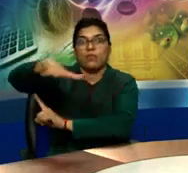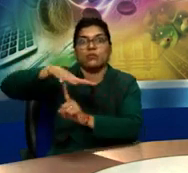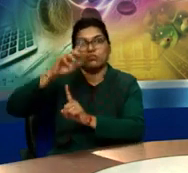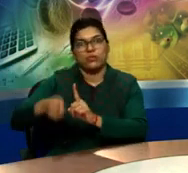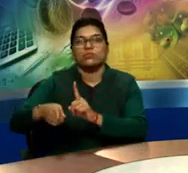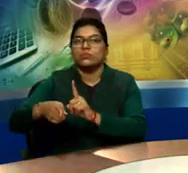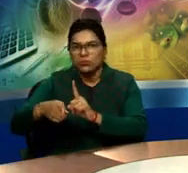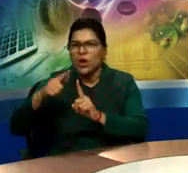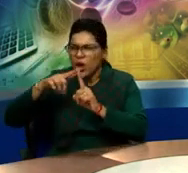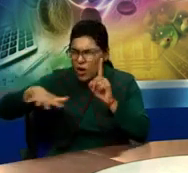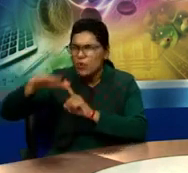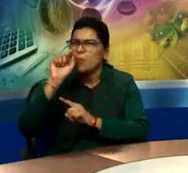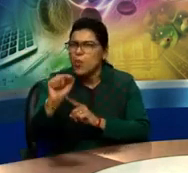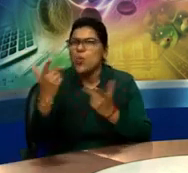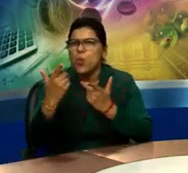at school and at college